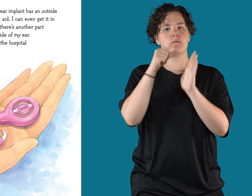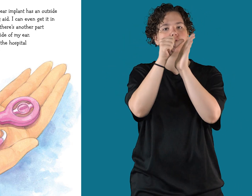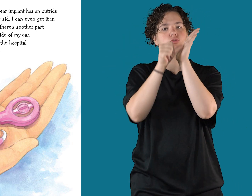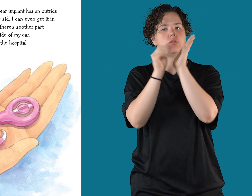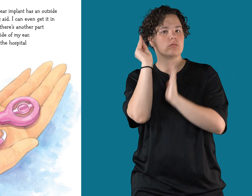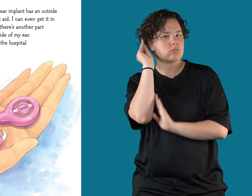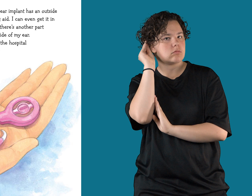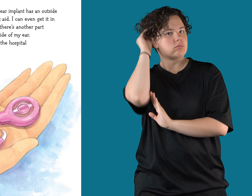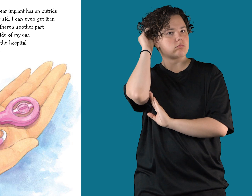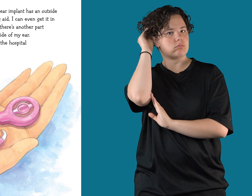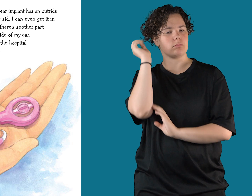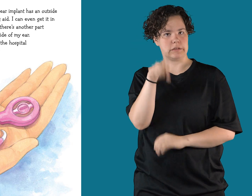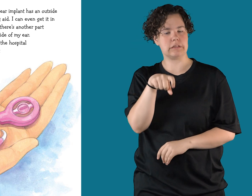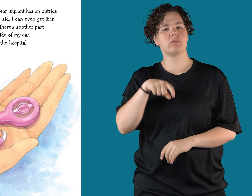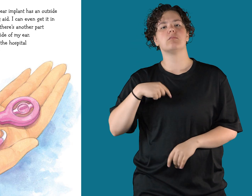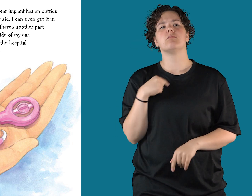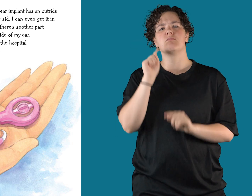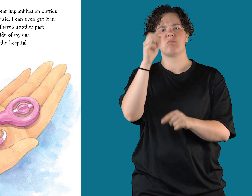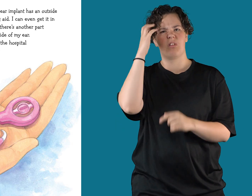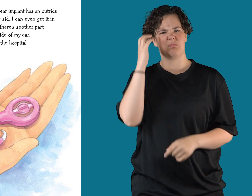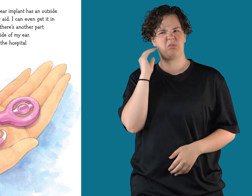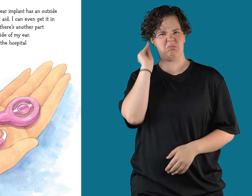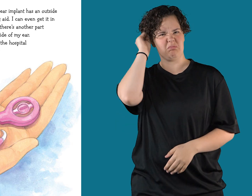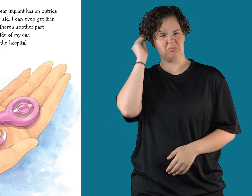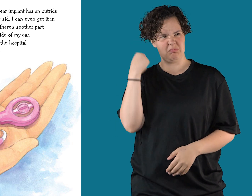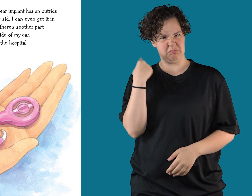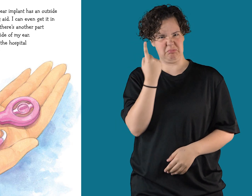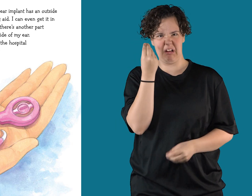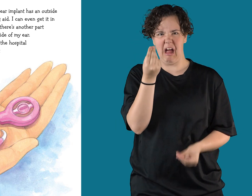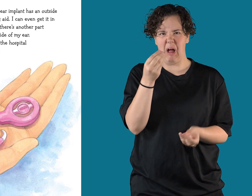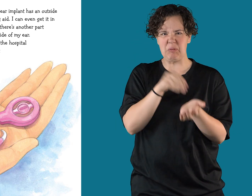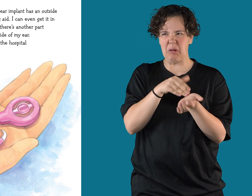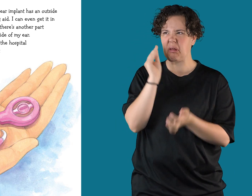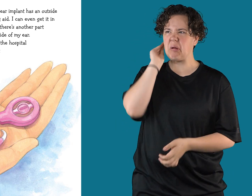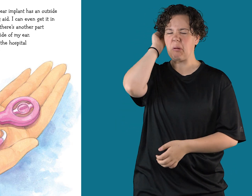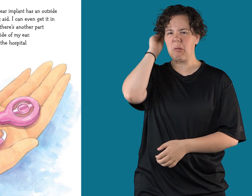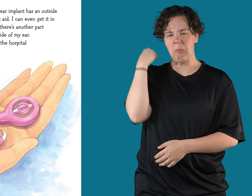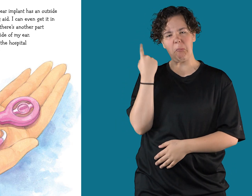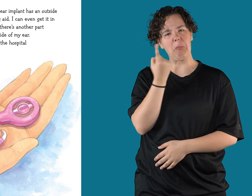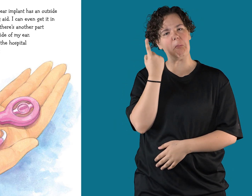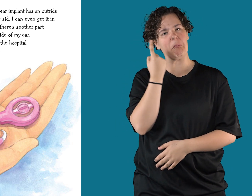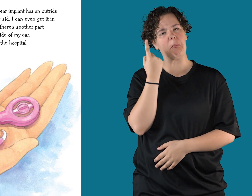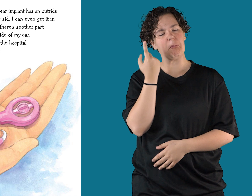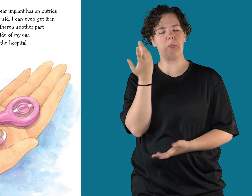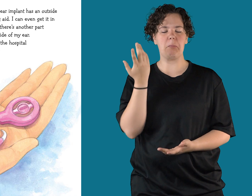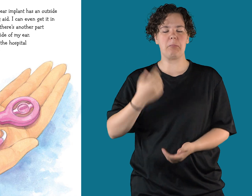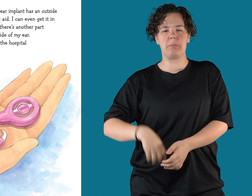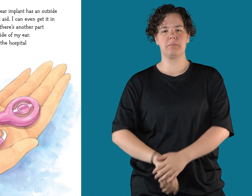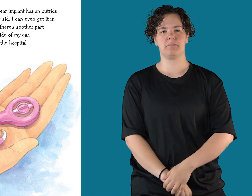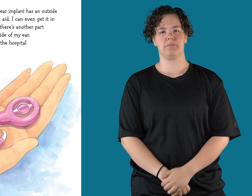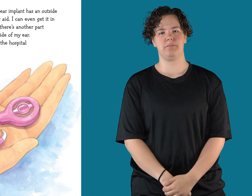favorite cotton candy pink. But there's another part that Dr. Paisley hooks up to the inside of my ear. I need to have an operation in